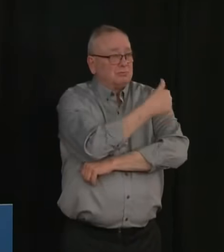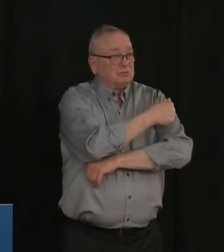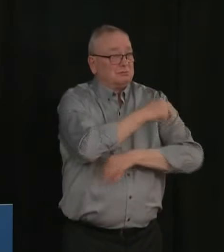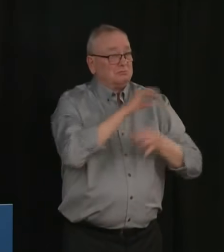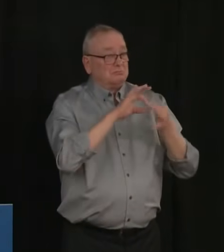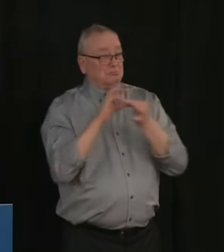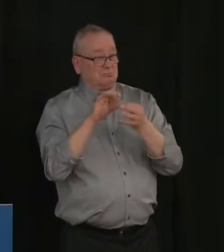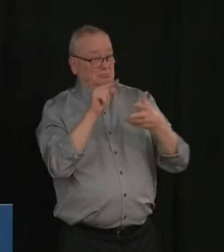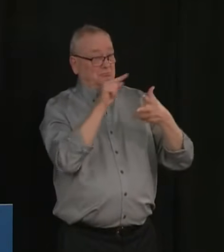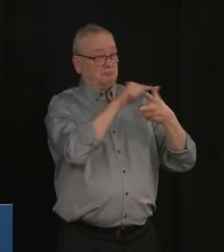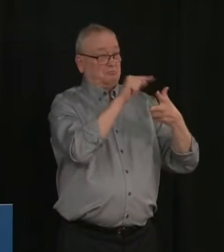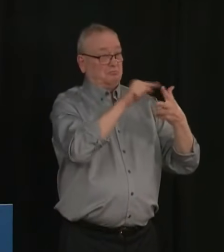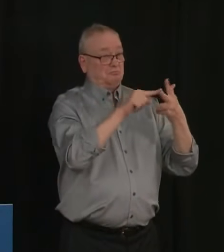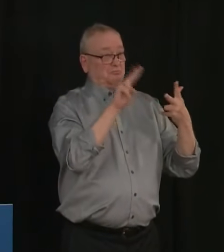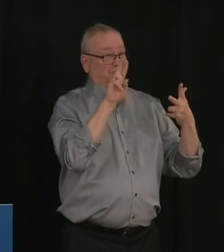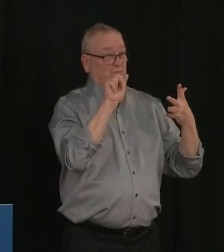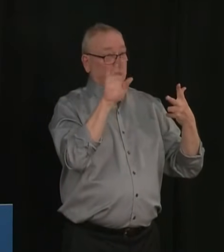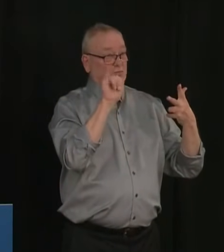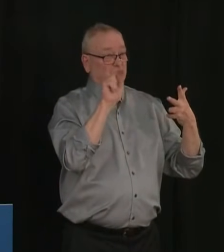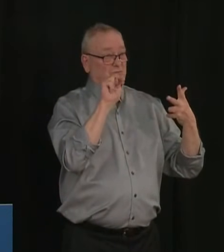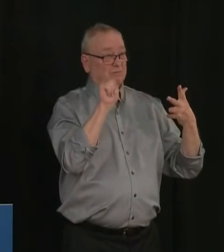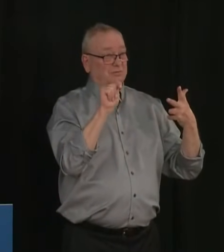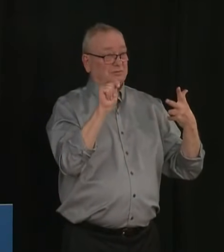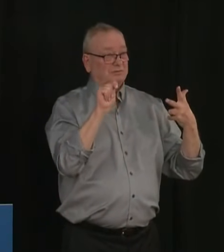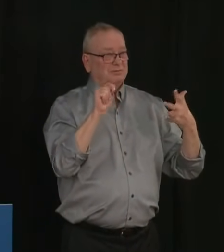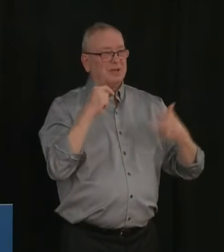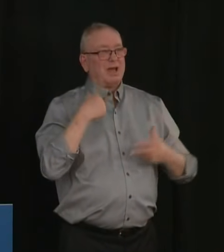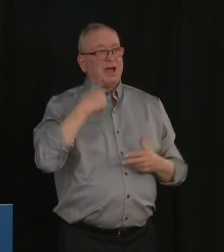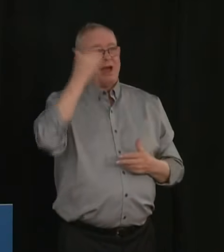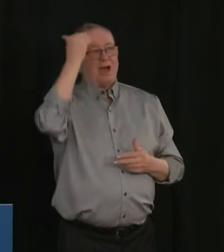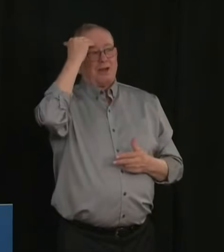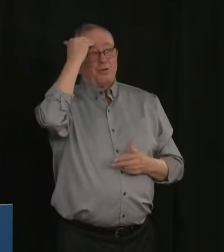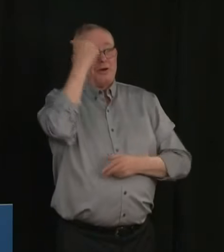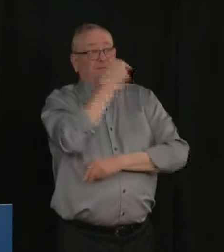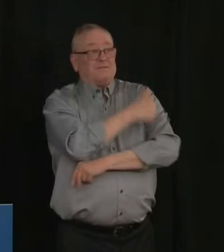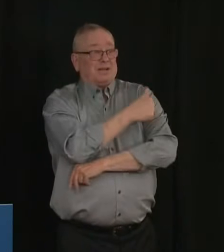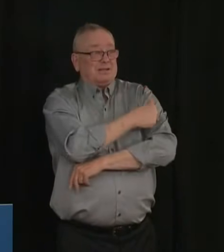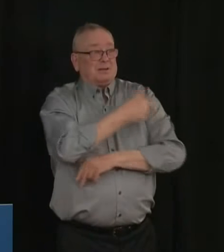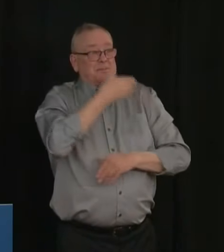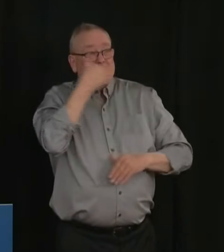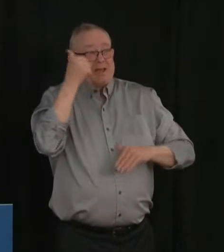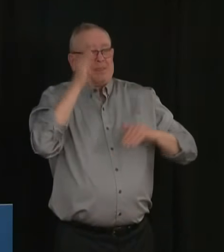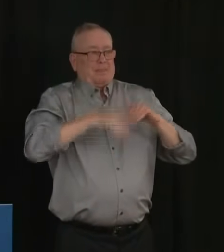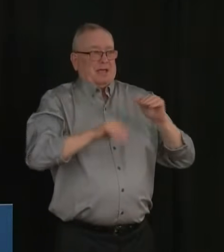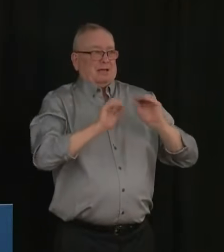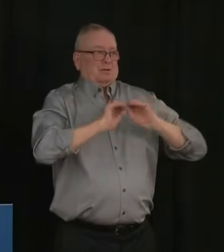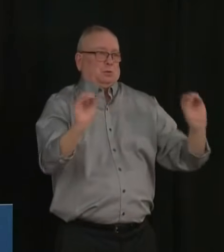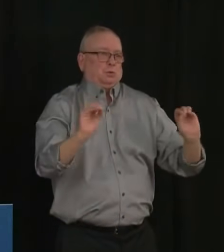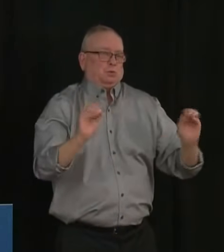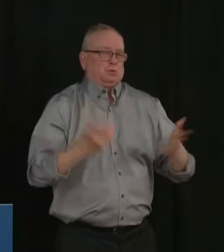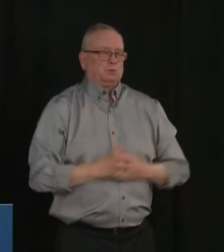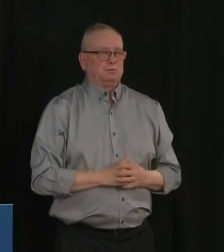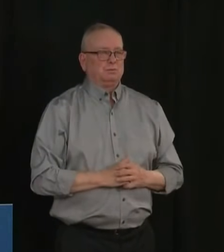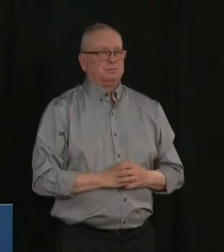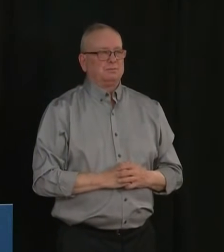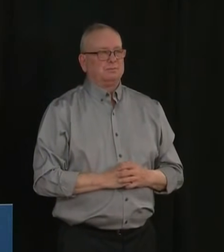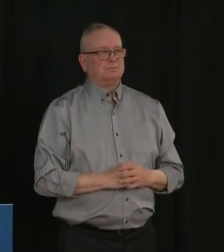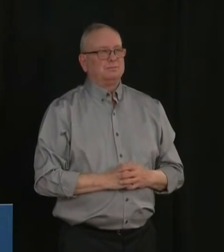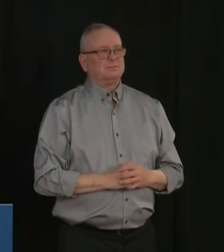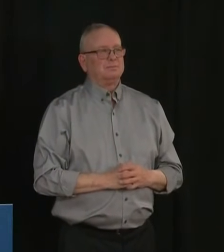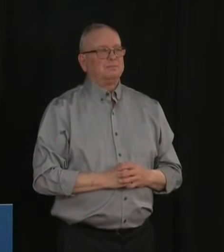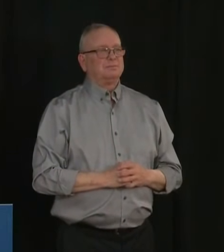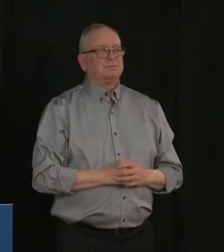that every vaccine provides more protection than no vaccine at all. That's because these vaccines elicit a broad